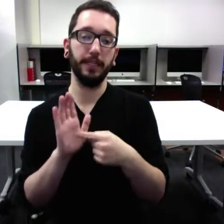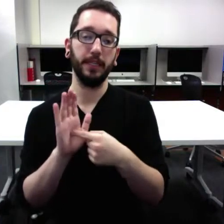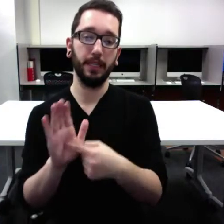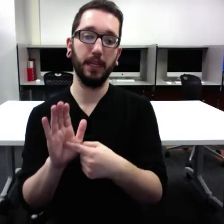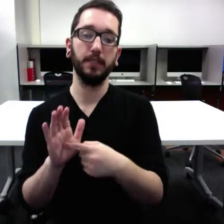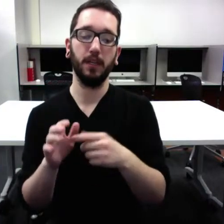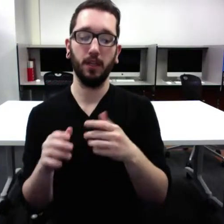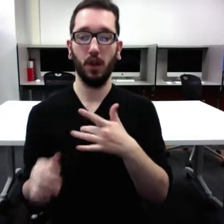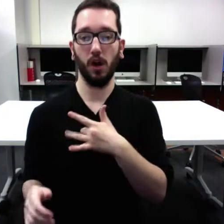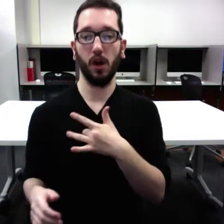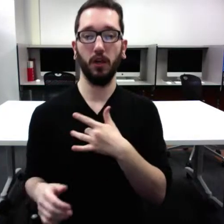normal.